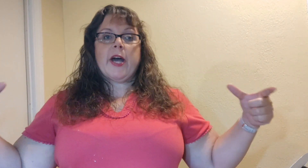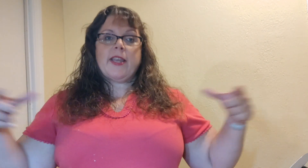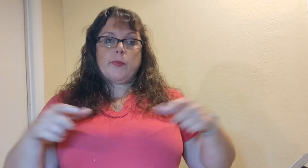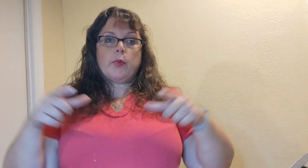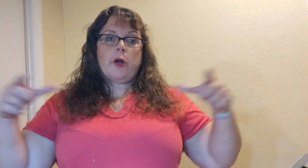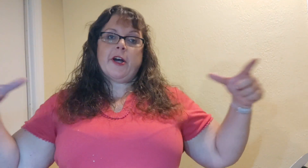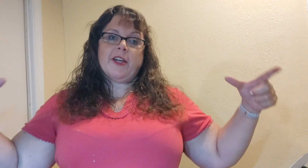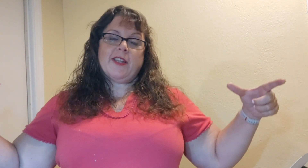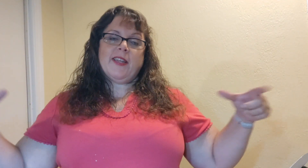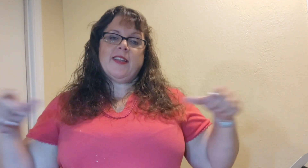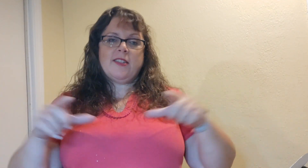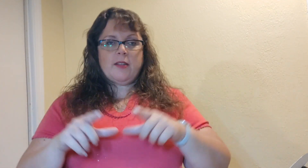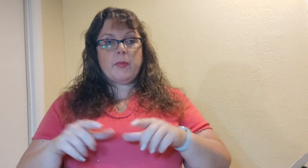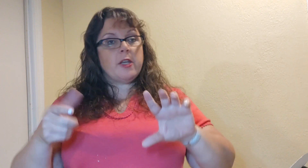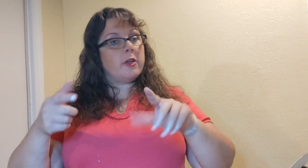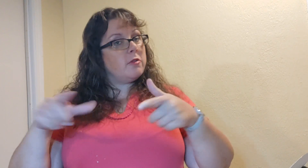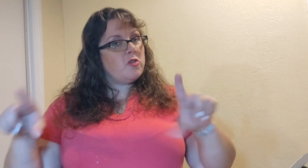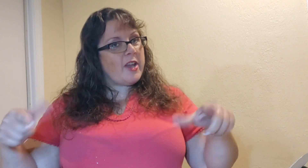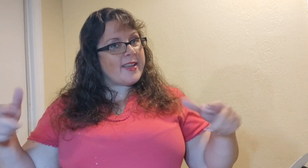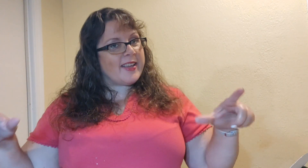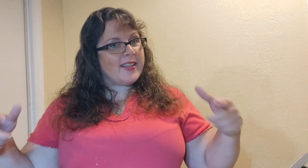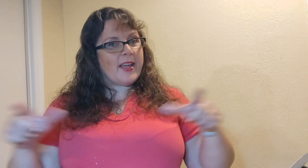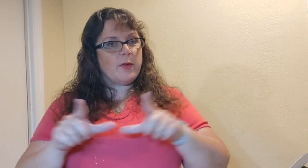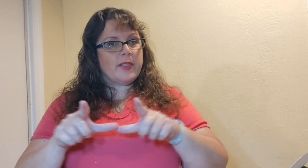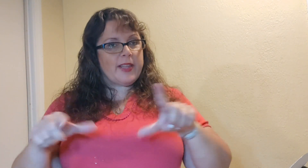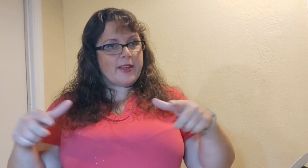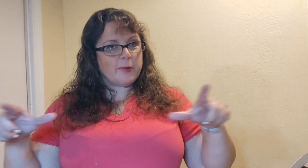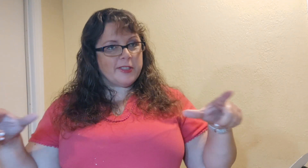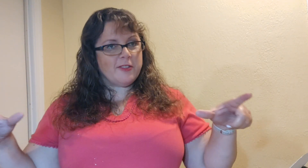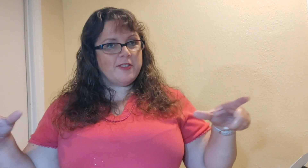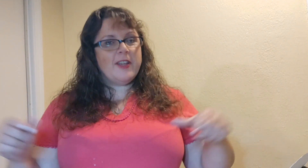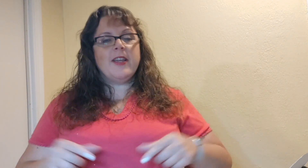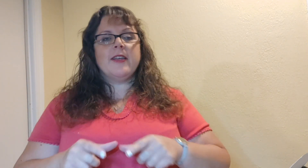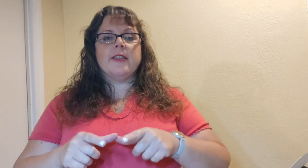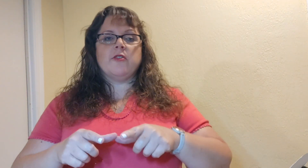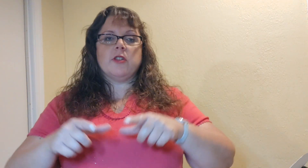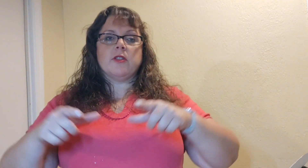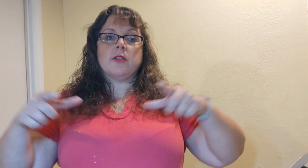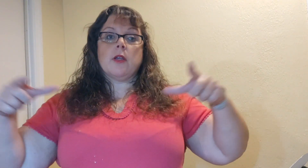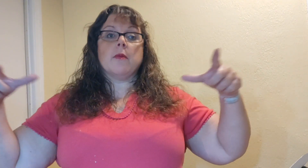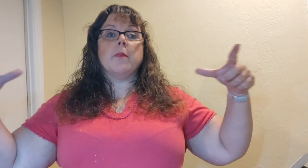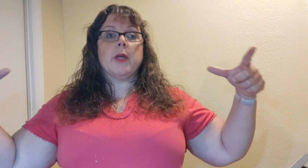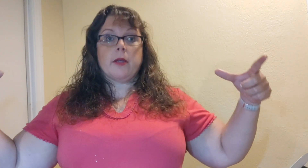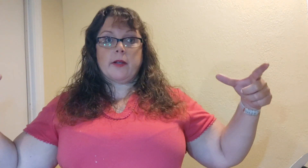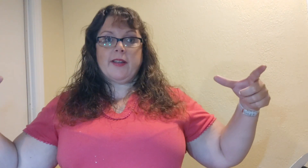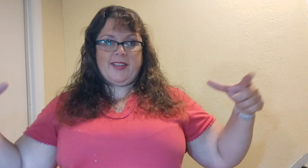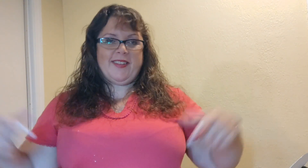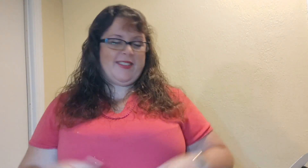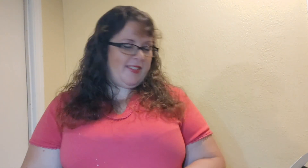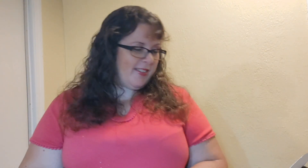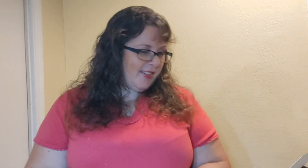wide, a broad, but you don't shake it like with language. It's just big. And